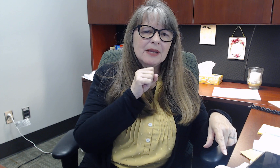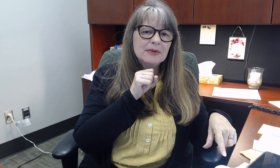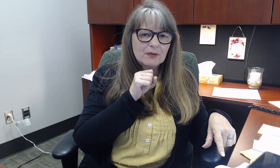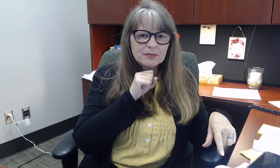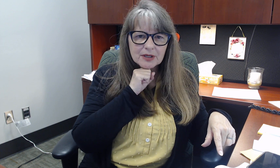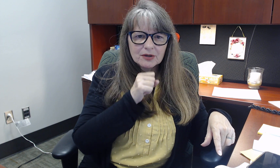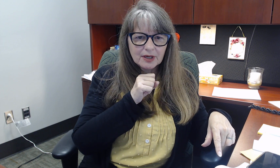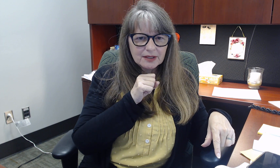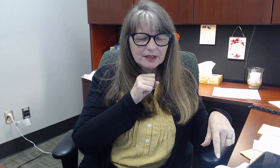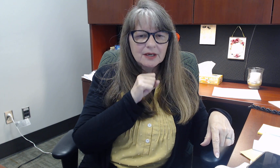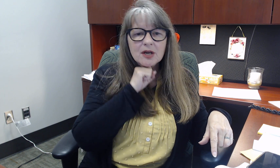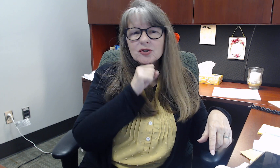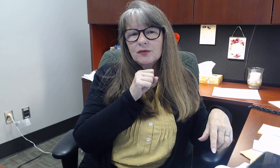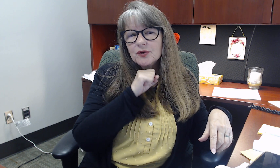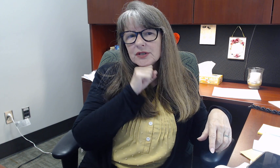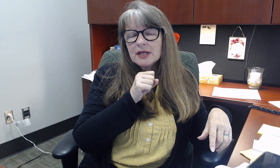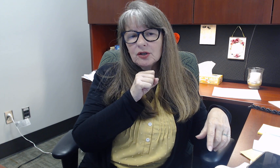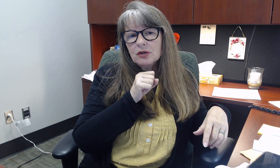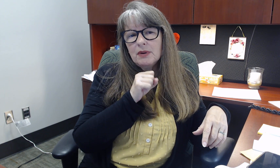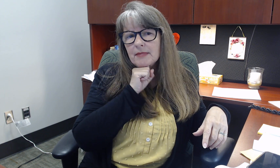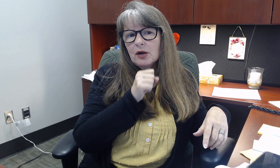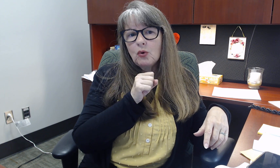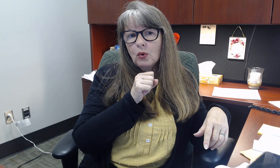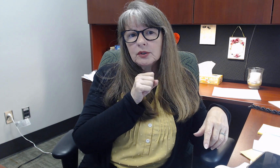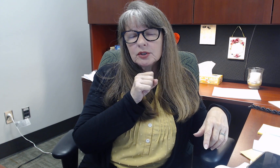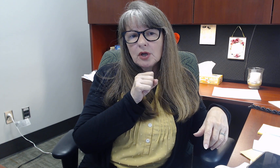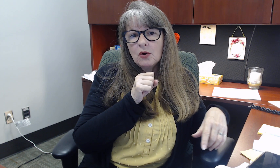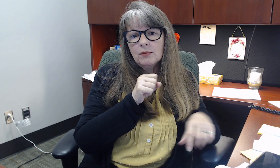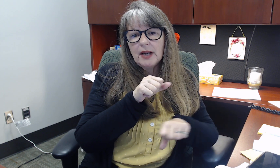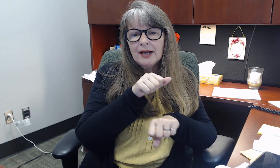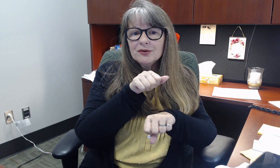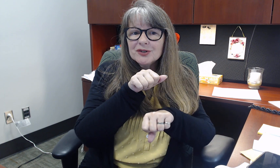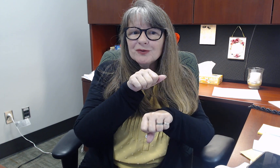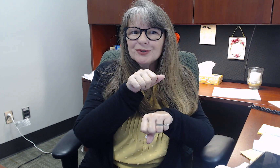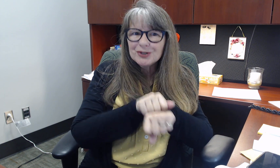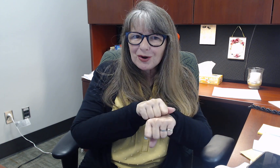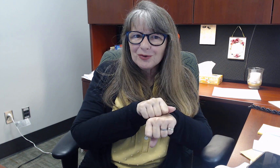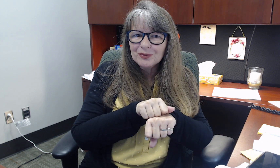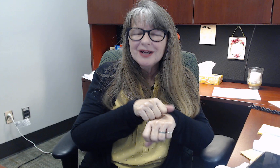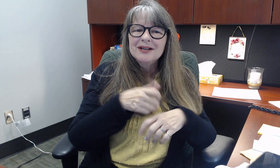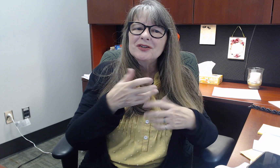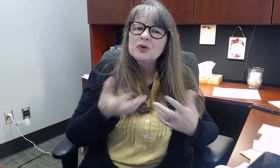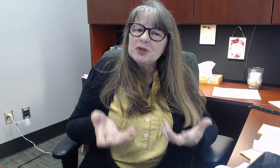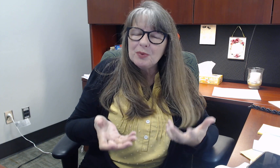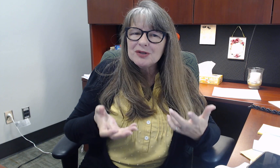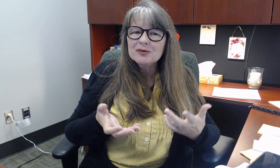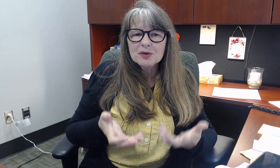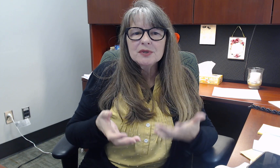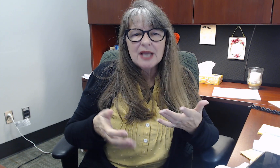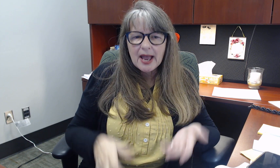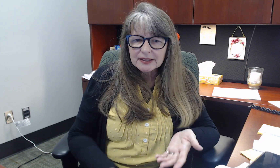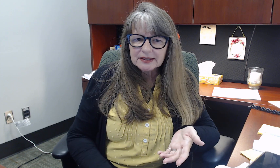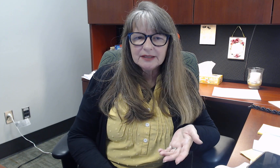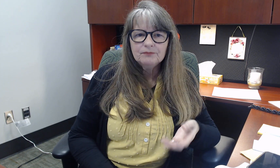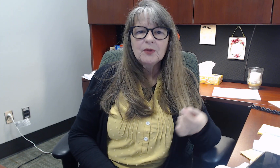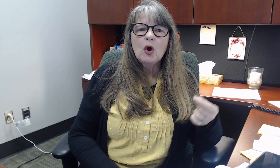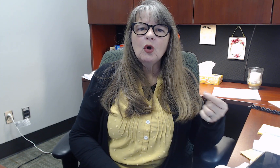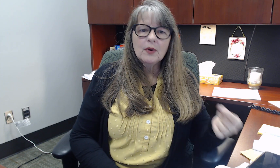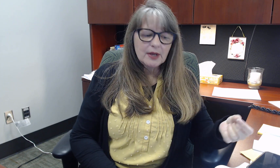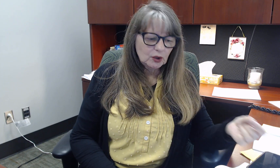that would be a good idea. So if you see that, it could be metal or stone, but I do this for stone. So it depends on someone's accent or where they learn